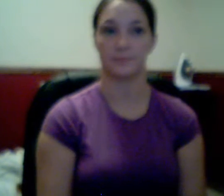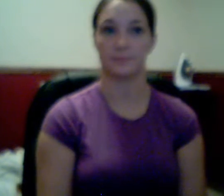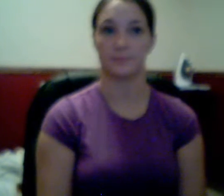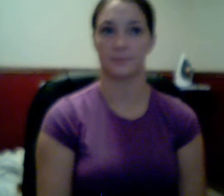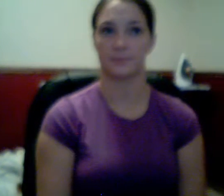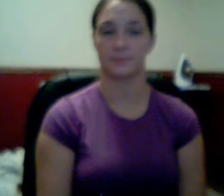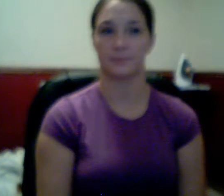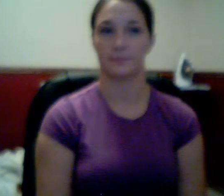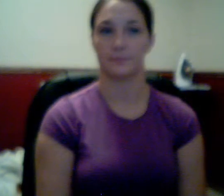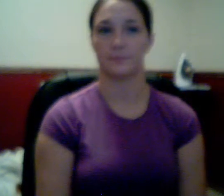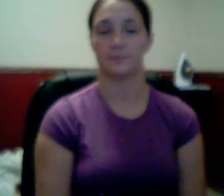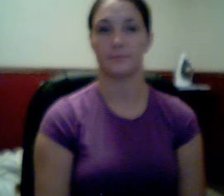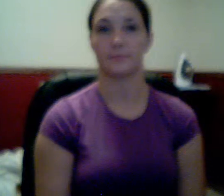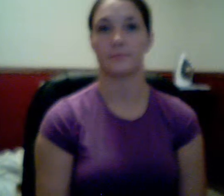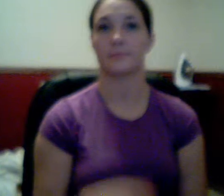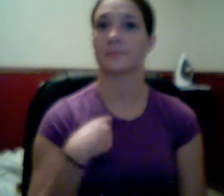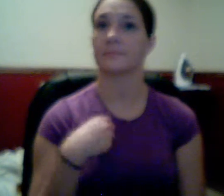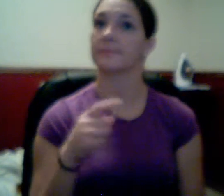I cannot put that number on a number line.